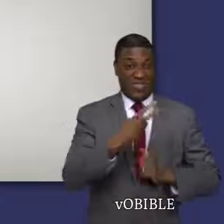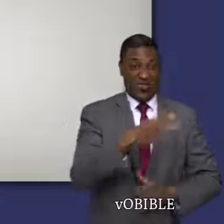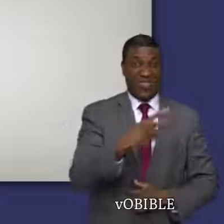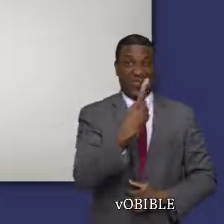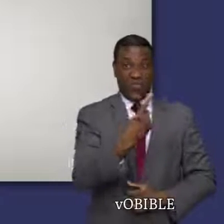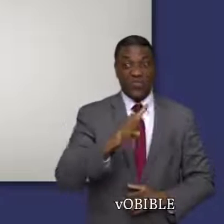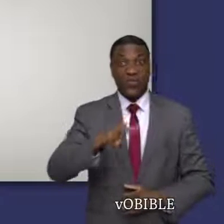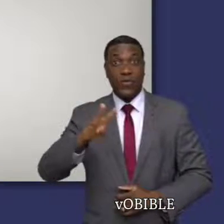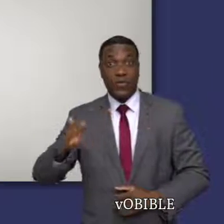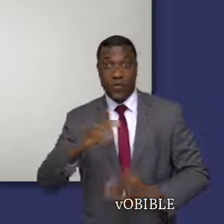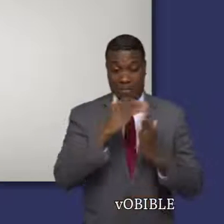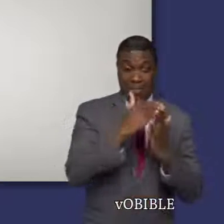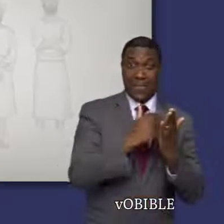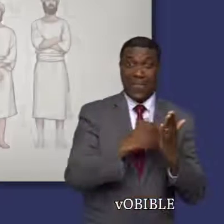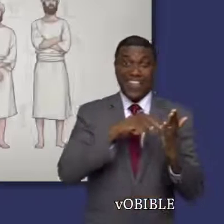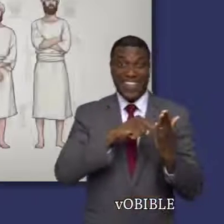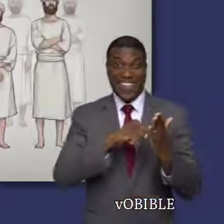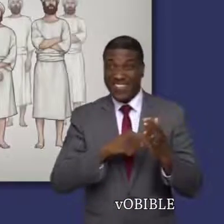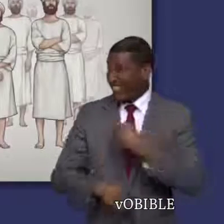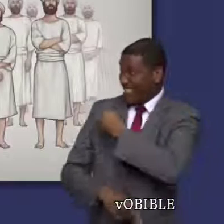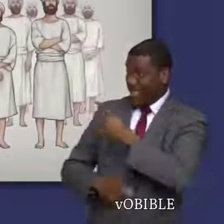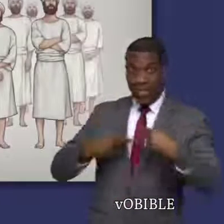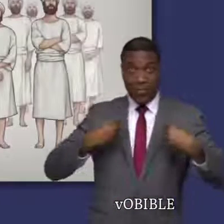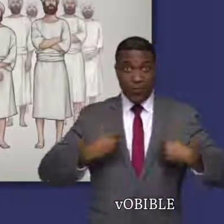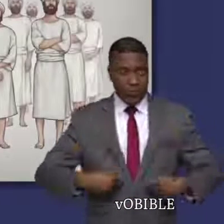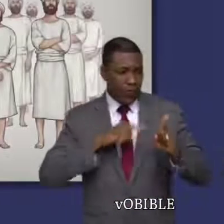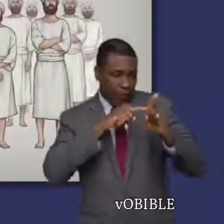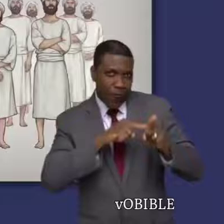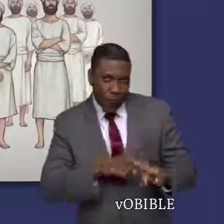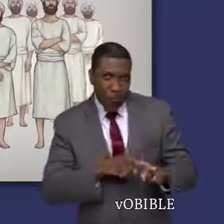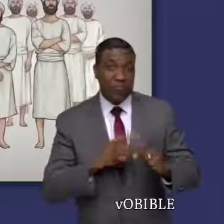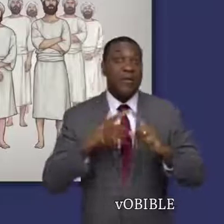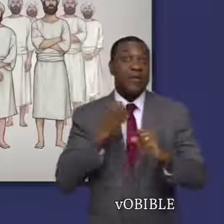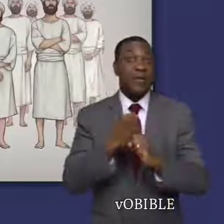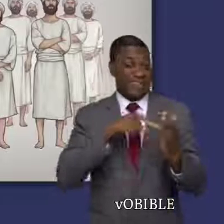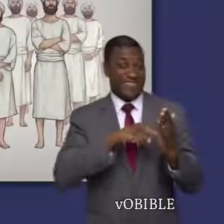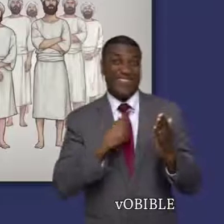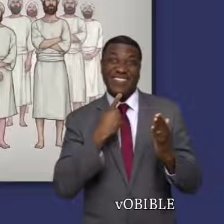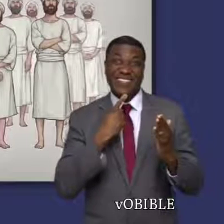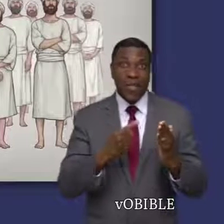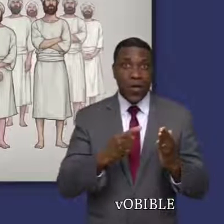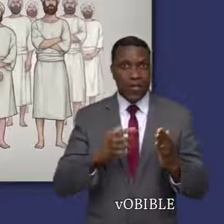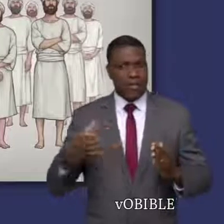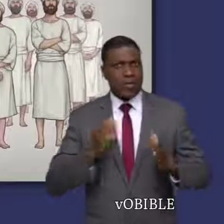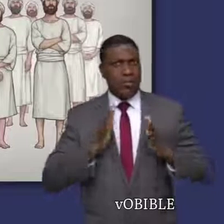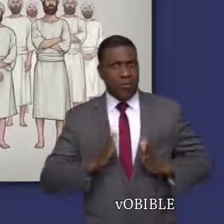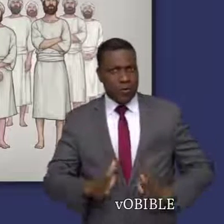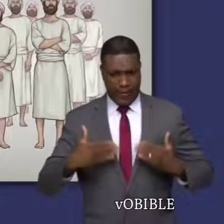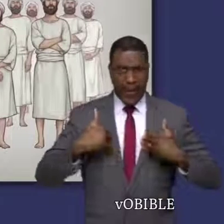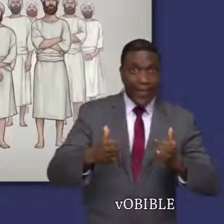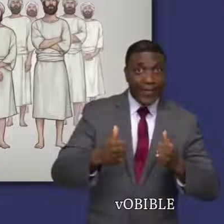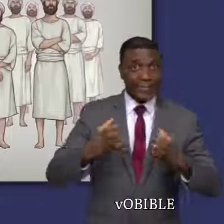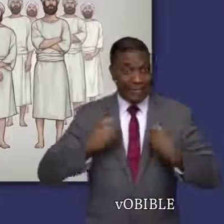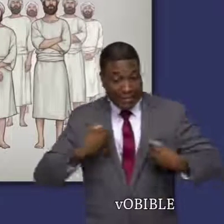Chapters 21 and 22 set out rules for the priesthood. For example, those serving as priests must be sound